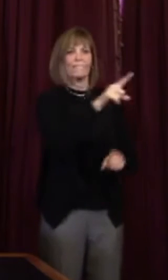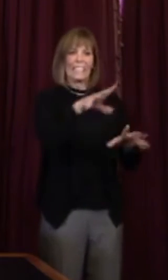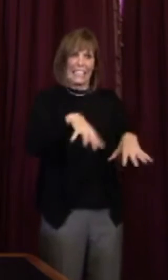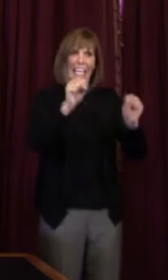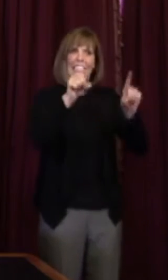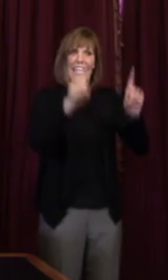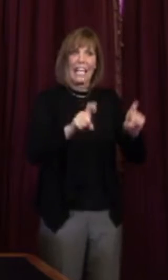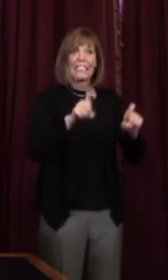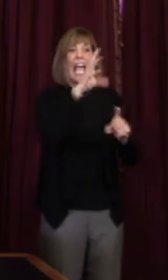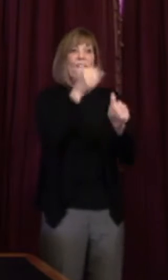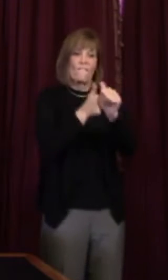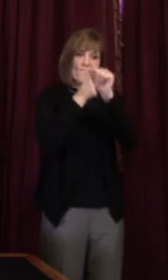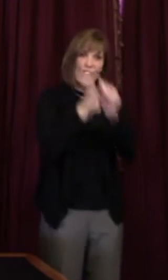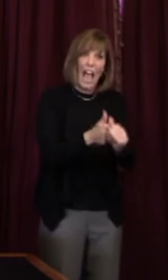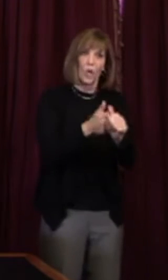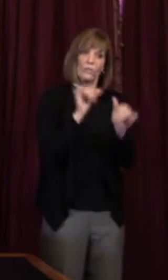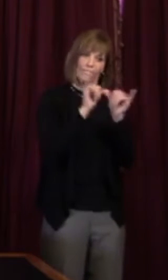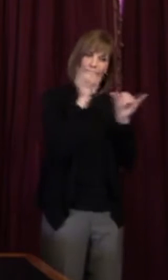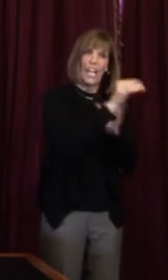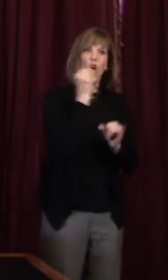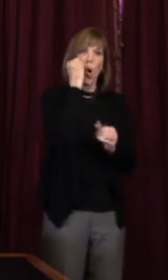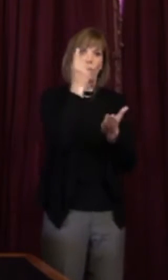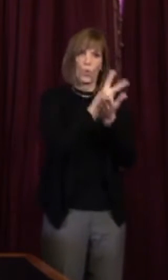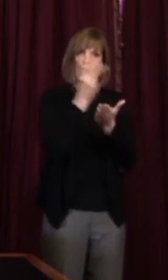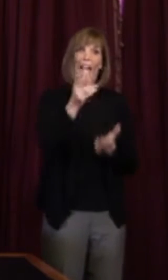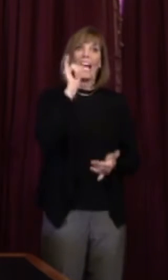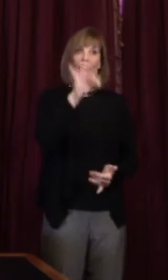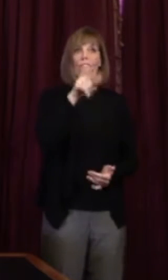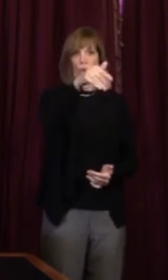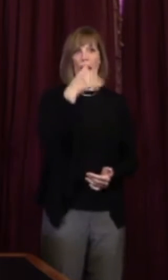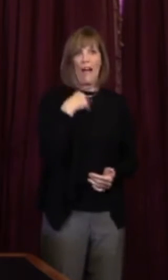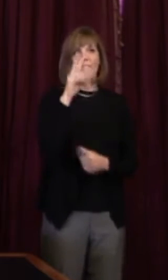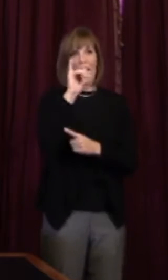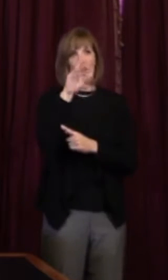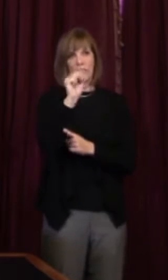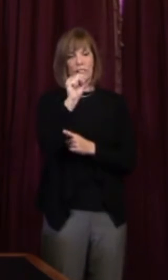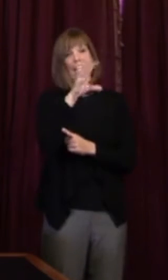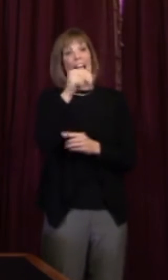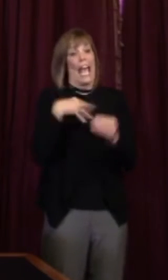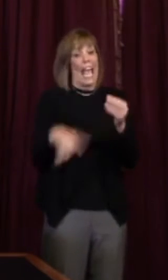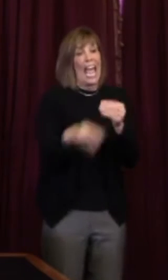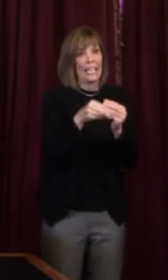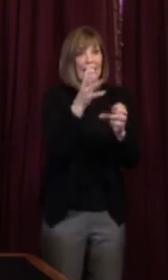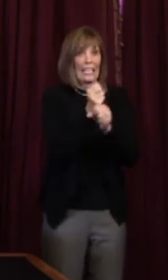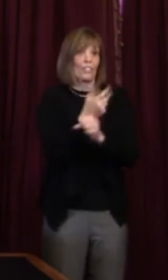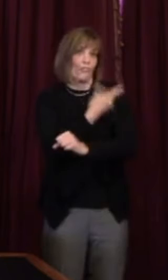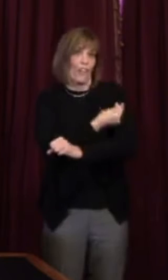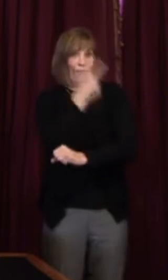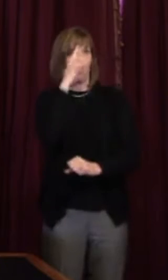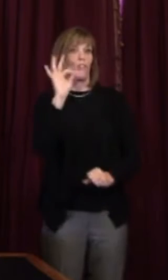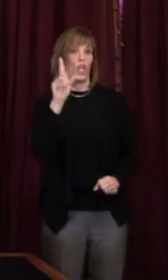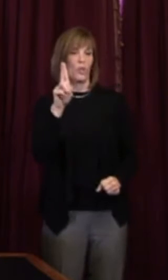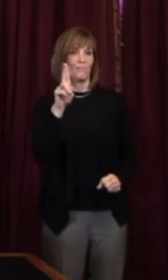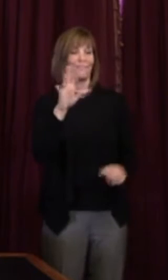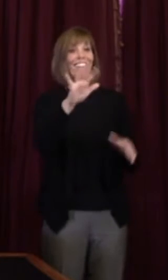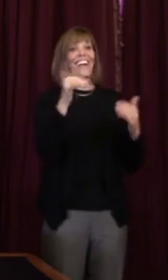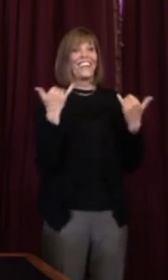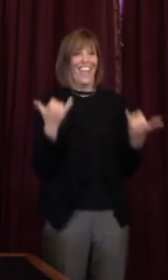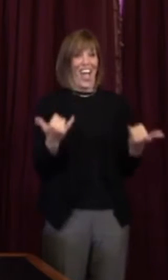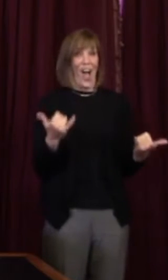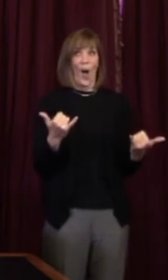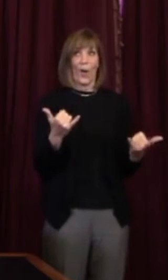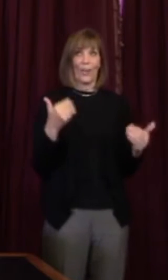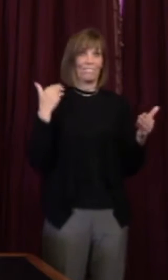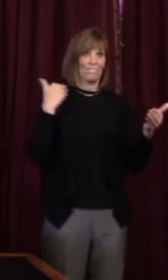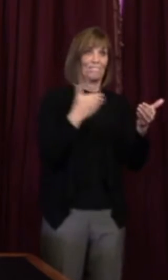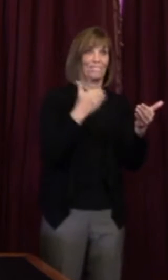your quarantine if you have the virus. And I would add, get a flu shot. And as the weather changes and more of our